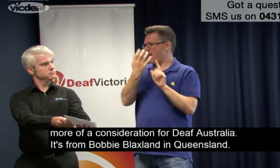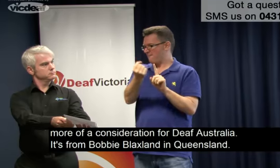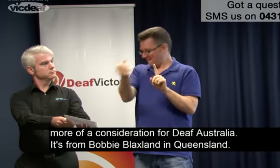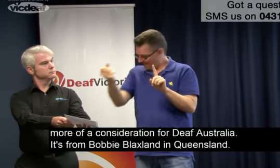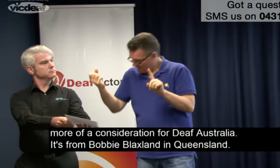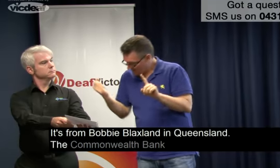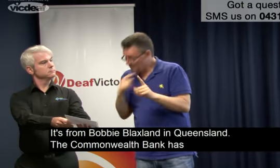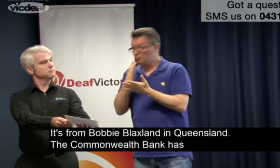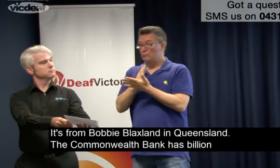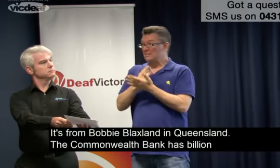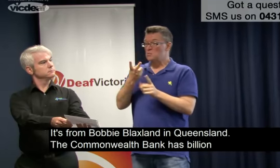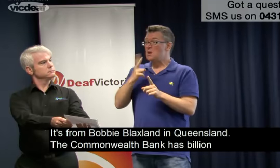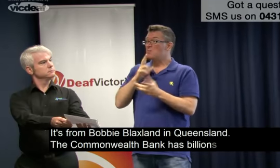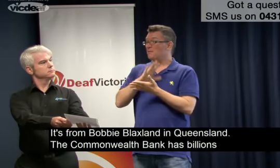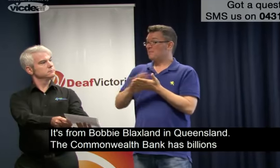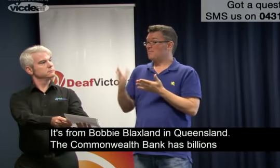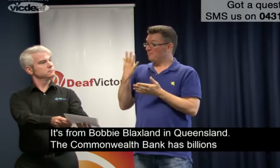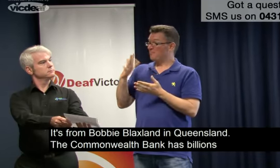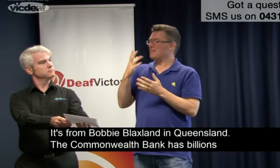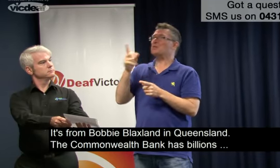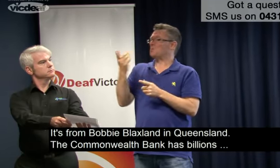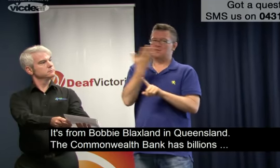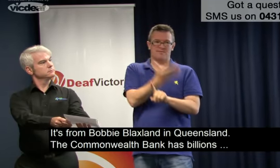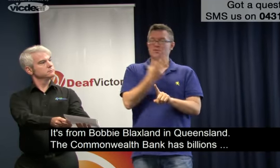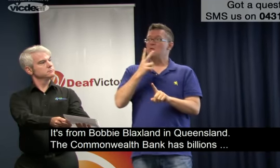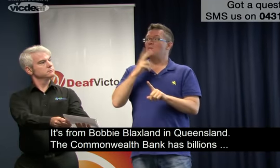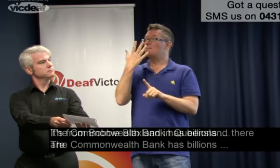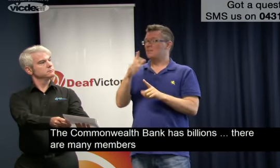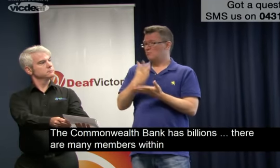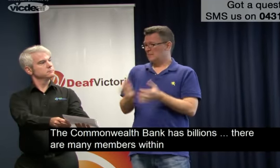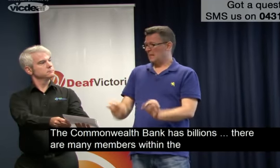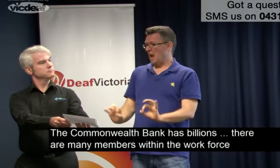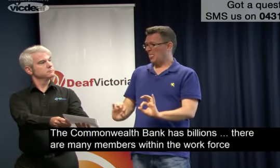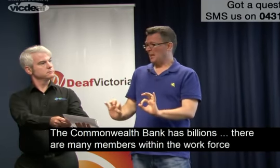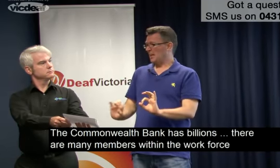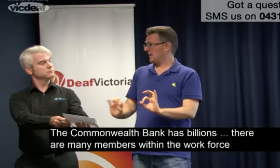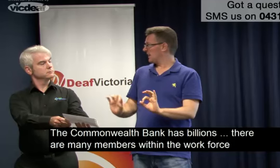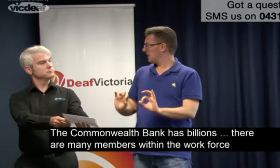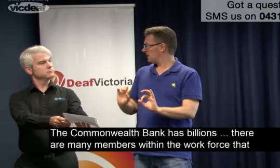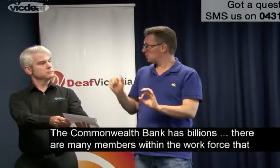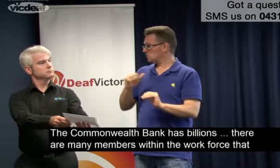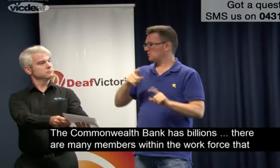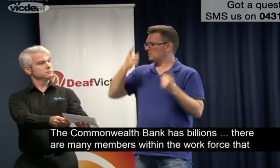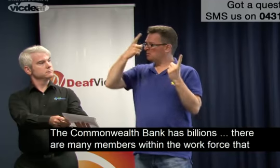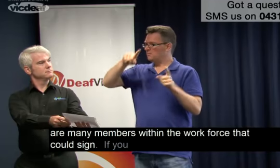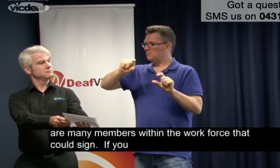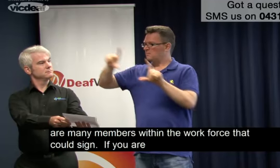members within the workforce that can sign. So if you're charging $250 to